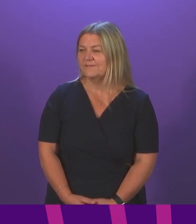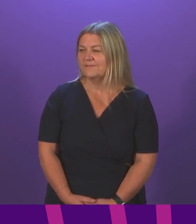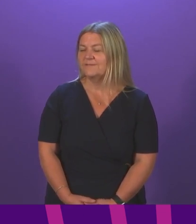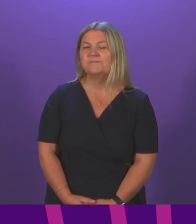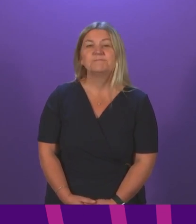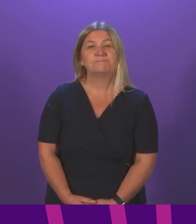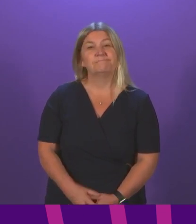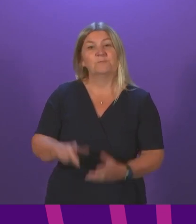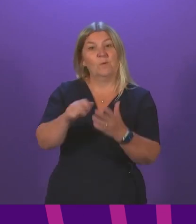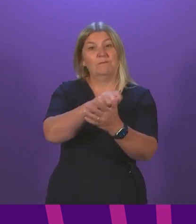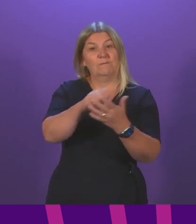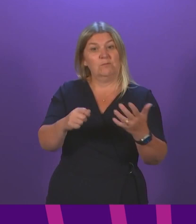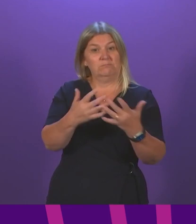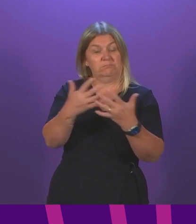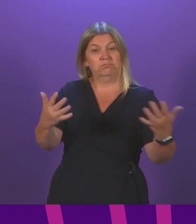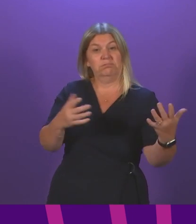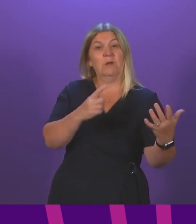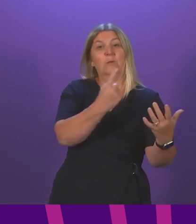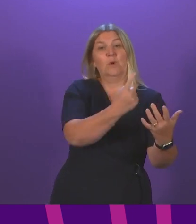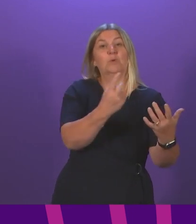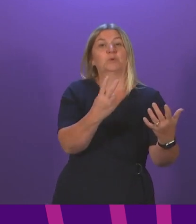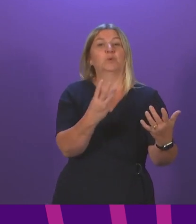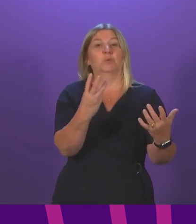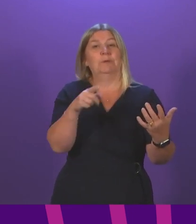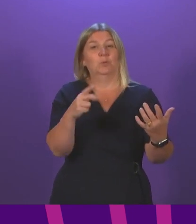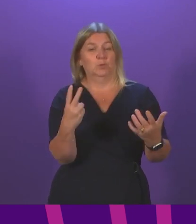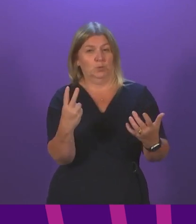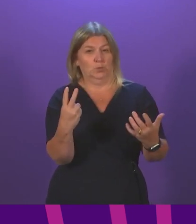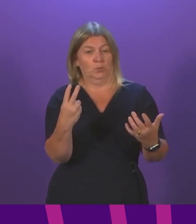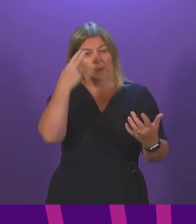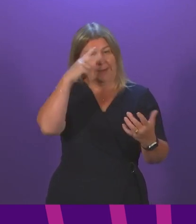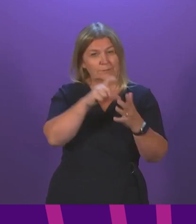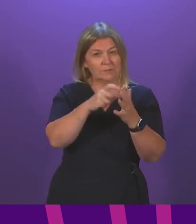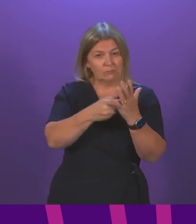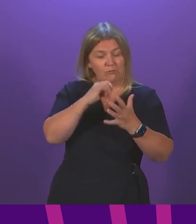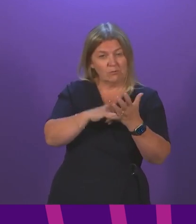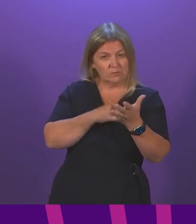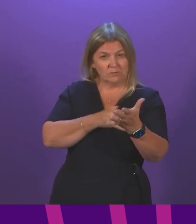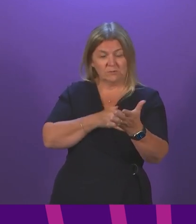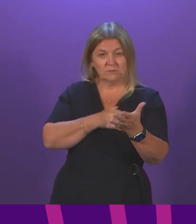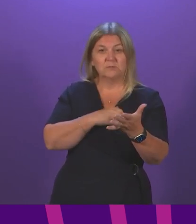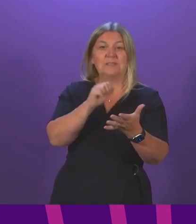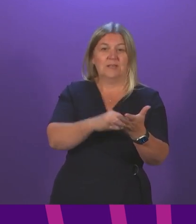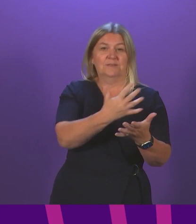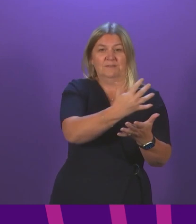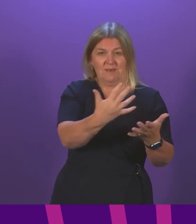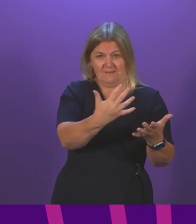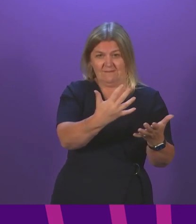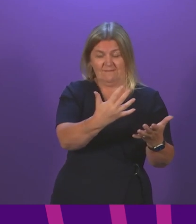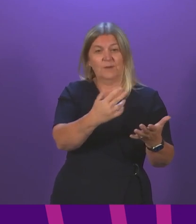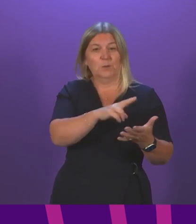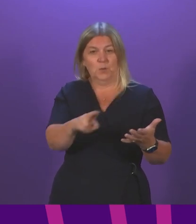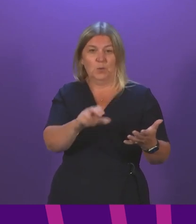The result of the vote on amendment number 1123.2 in the name of Douglas Ross is yes 55,